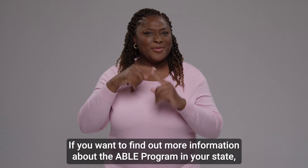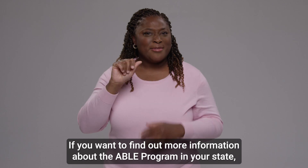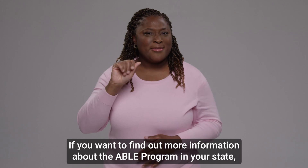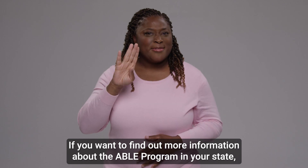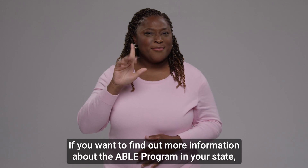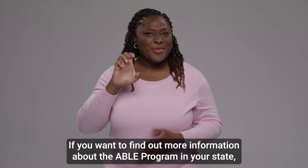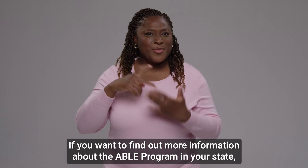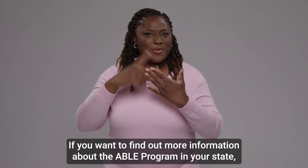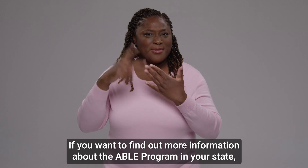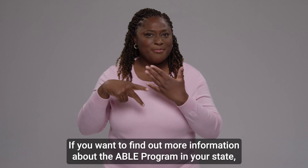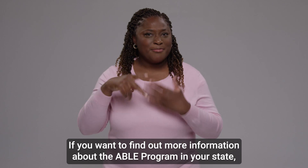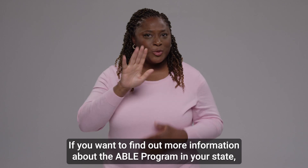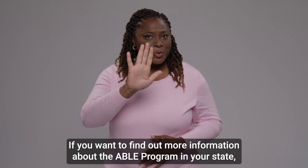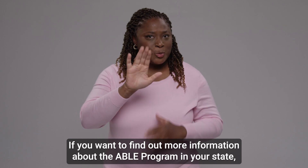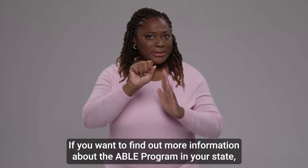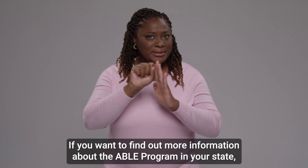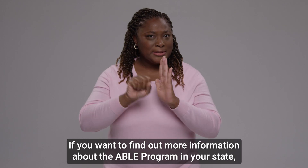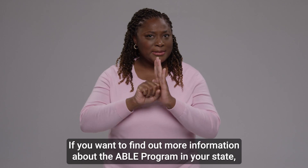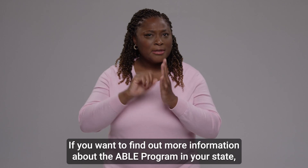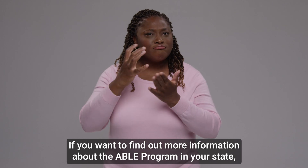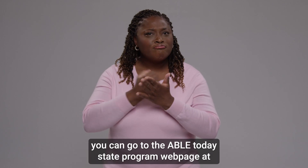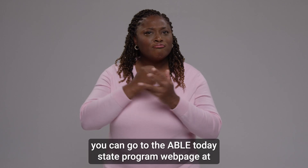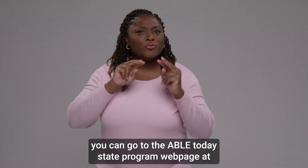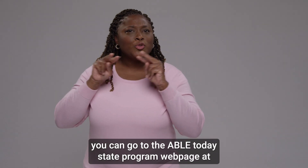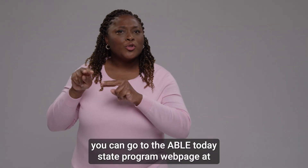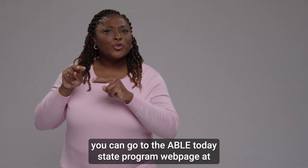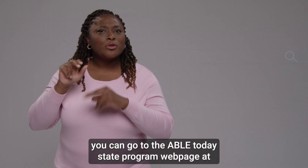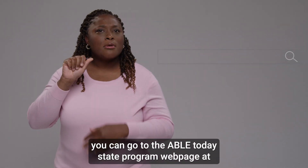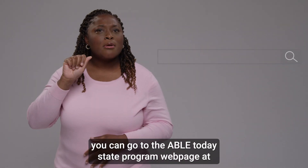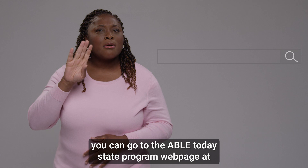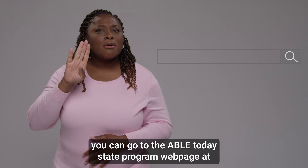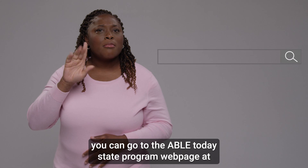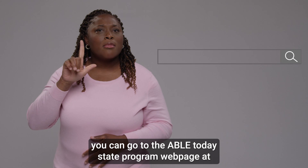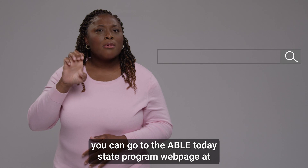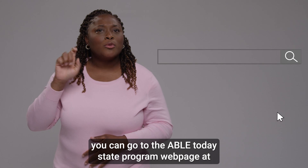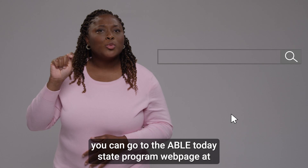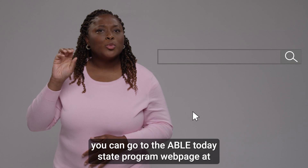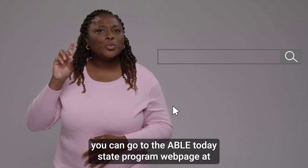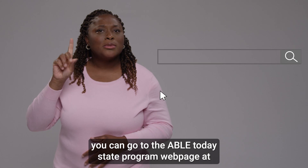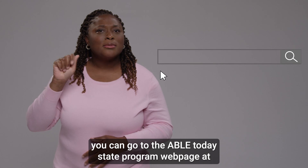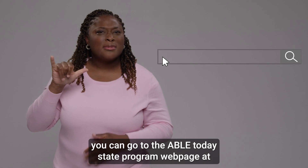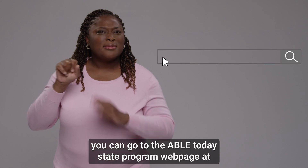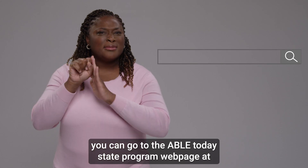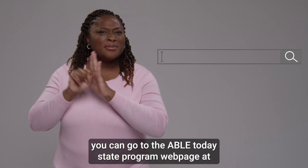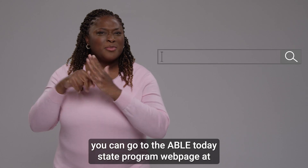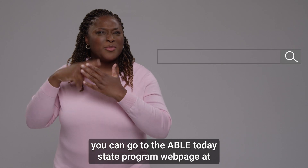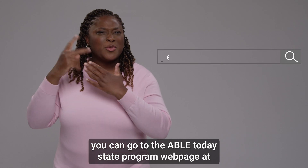the ABLE program in your state, you can go to the ABLE Today state program webpage